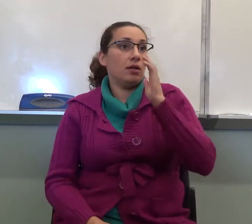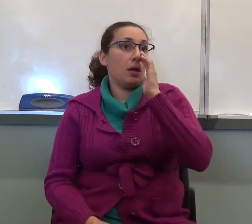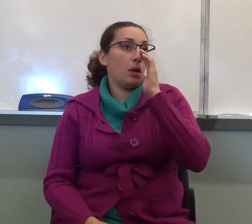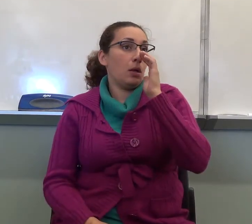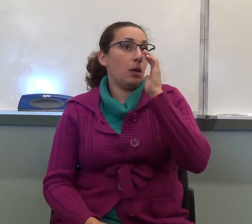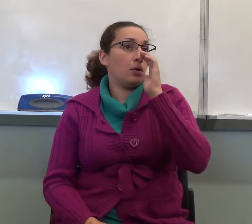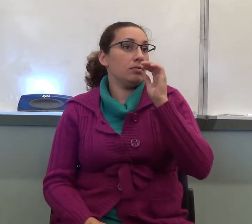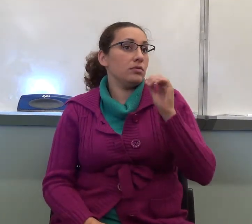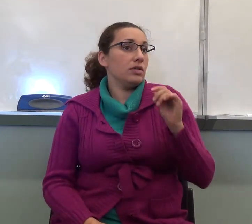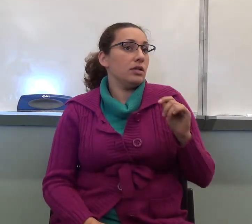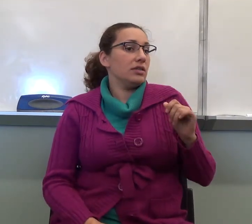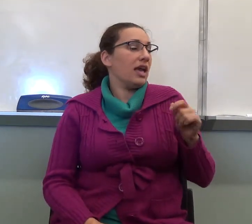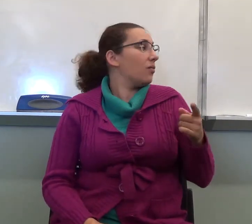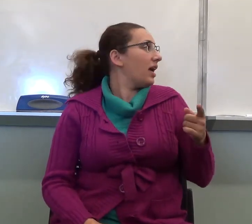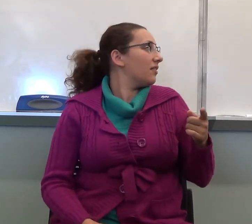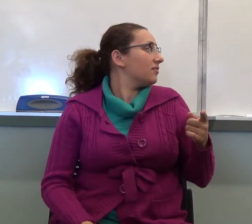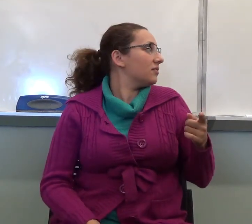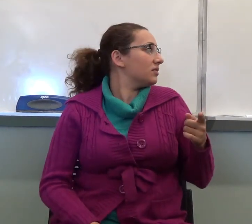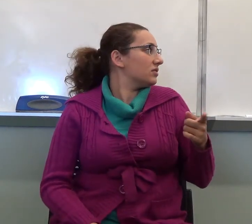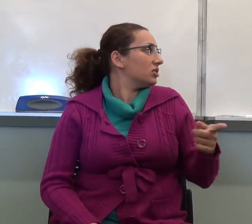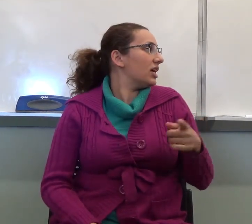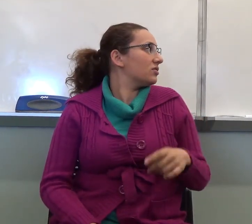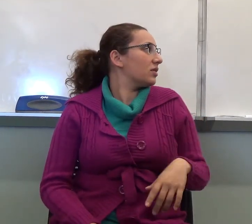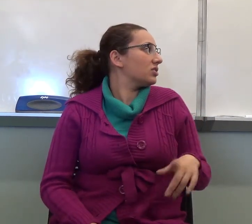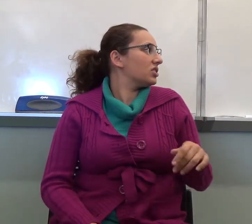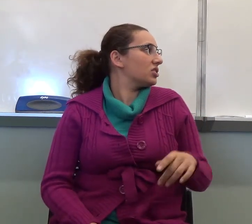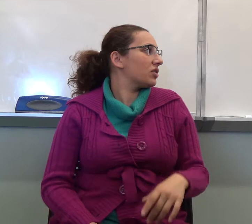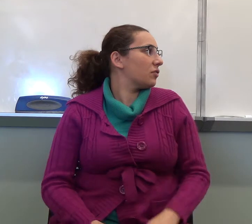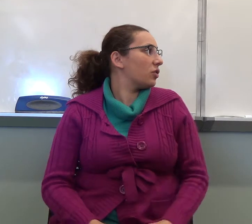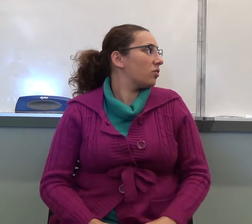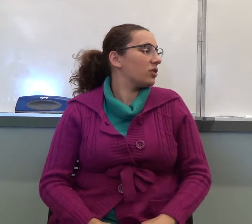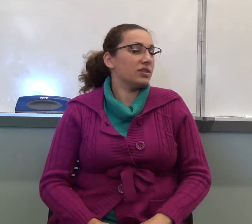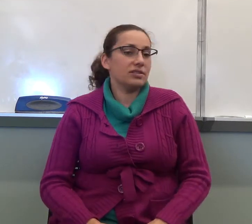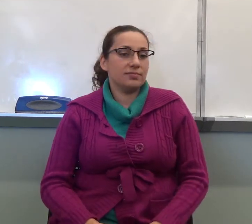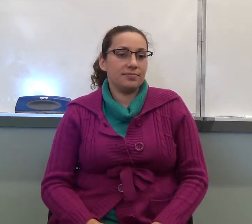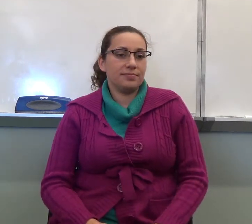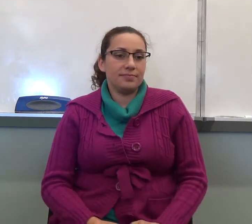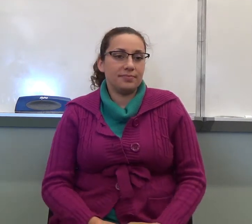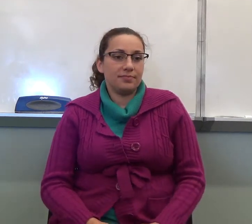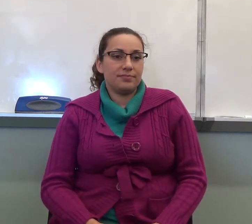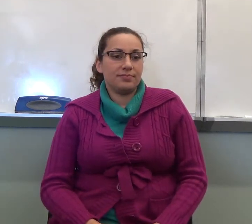So I have to pick it up today Yeah, we after have, school. she has one, she's just looking for her homework.